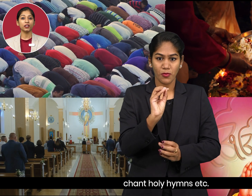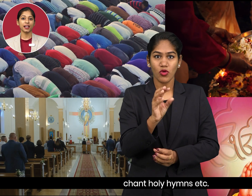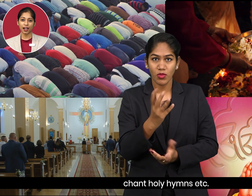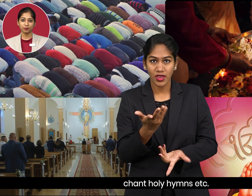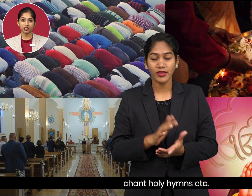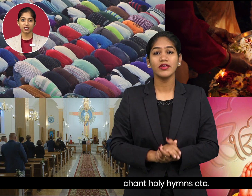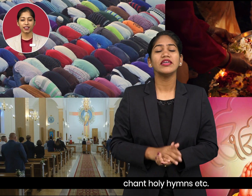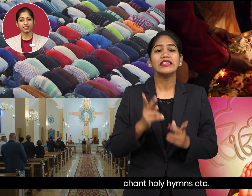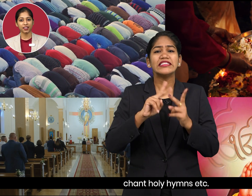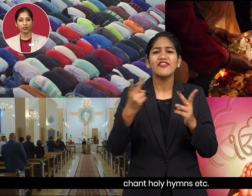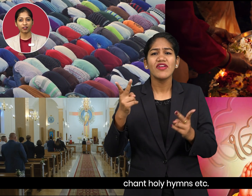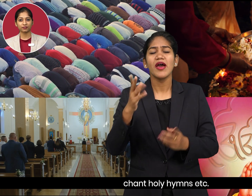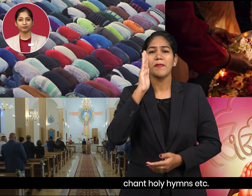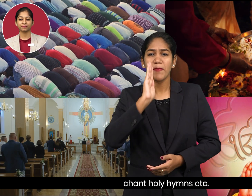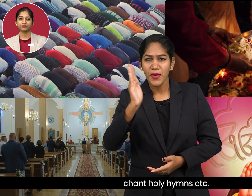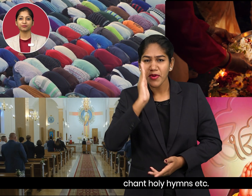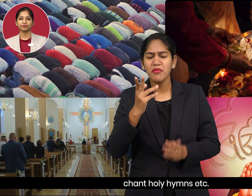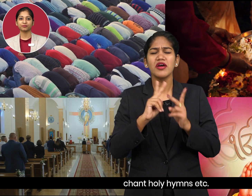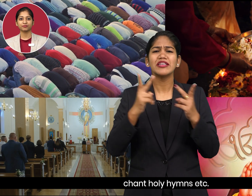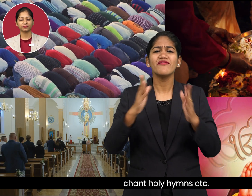chant holy hymns, etc.